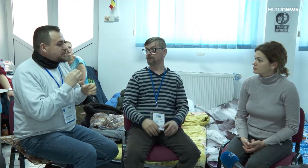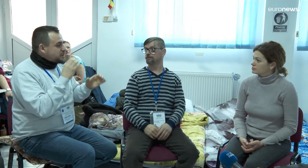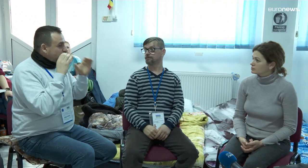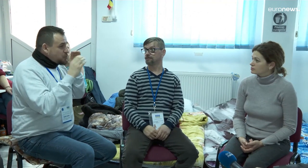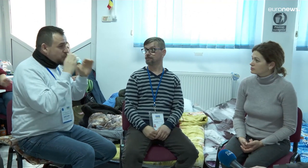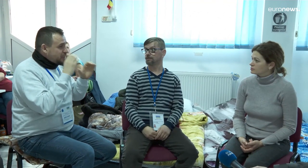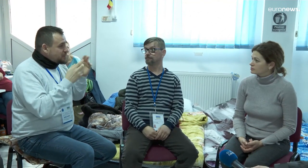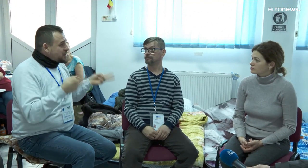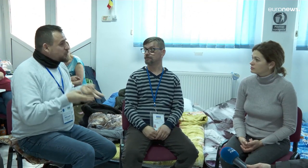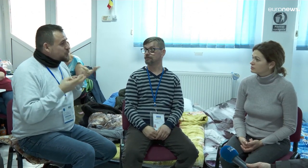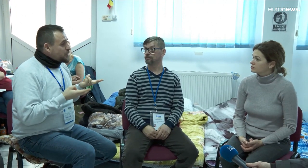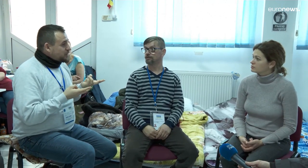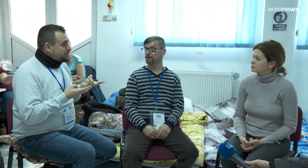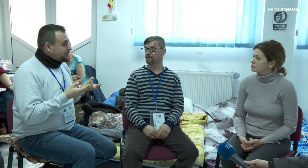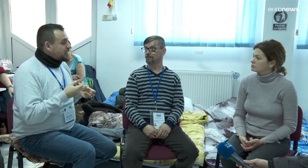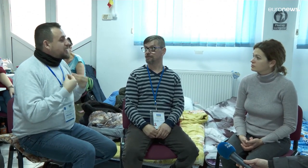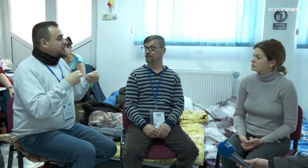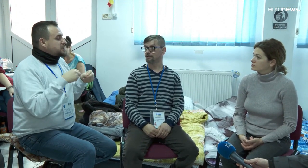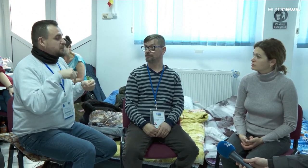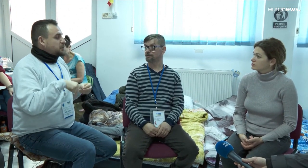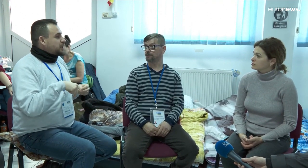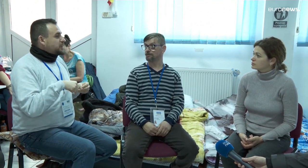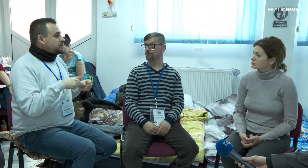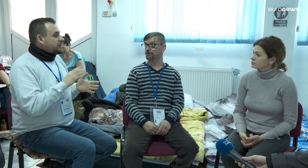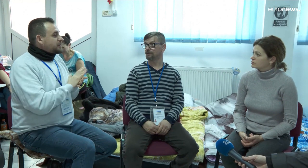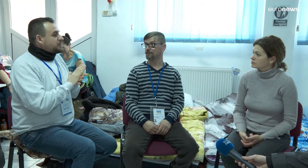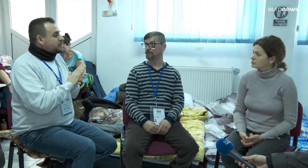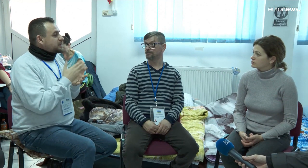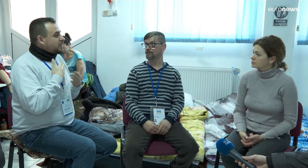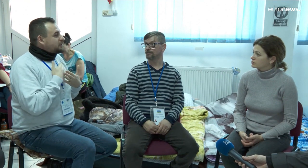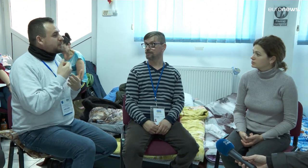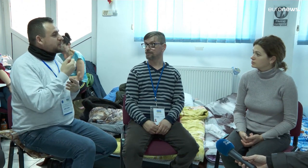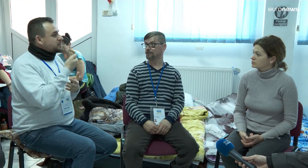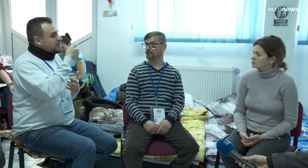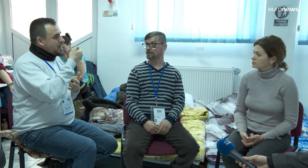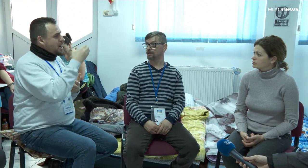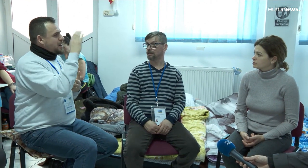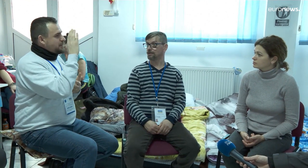We were thinking about how to make it easier to communicate. For example, here we have A, B, C, D.